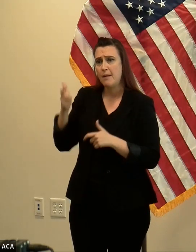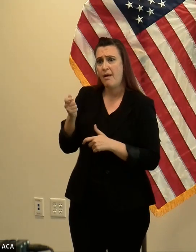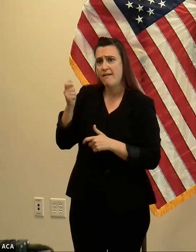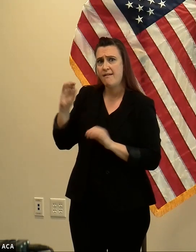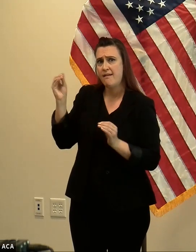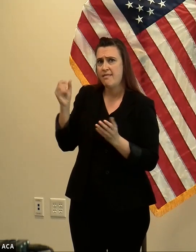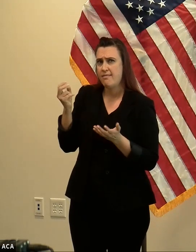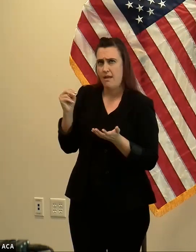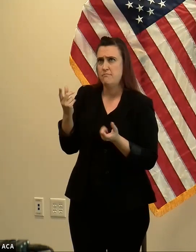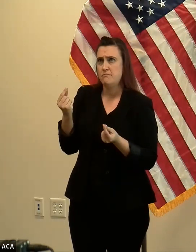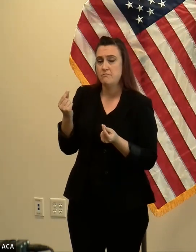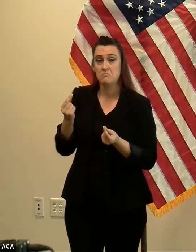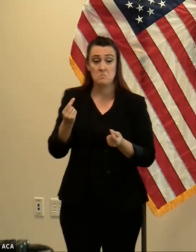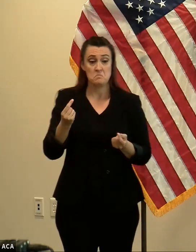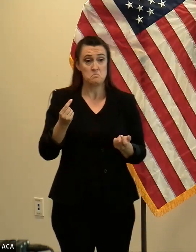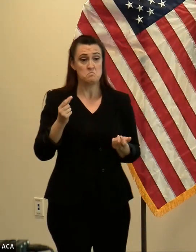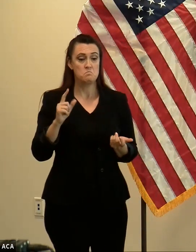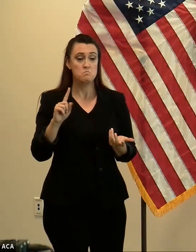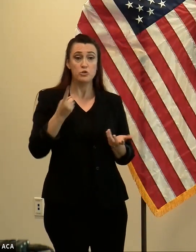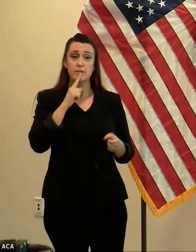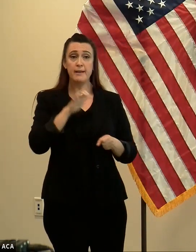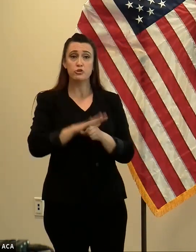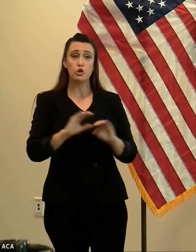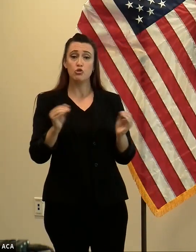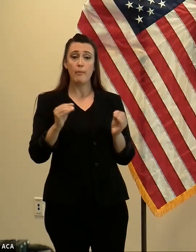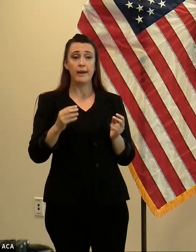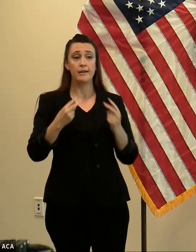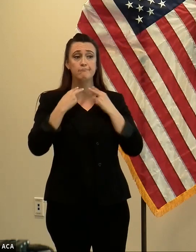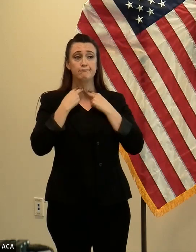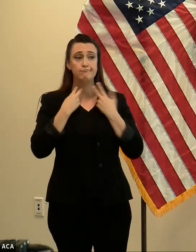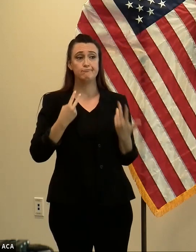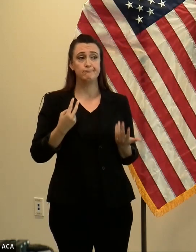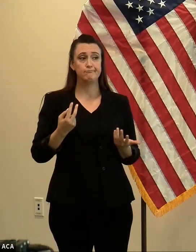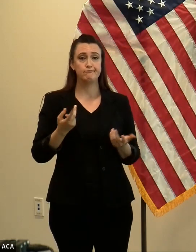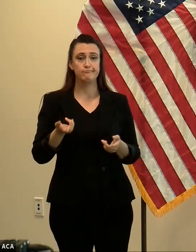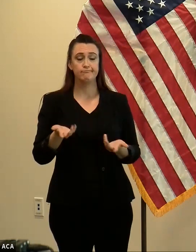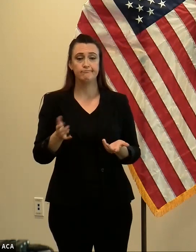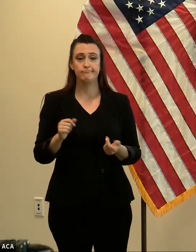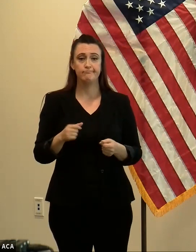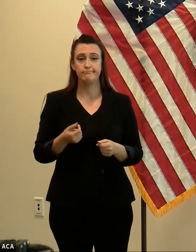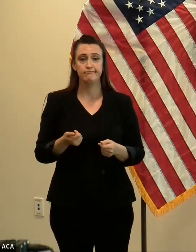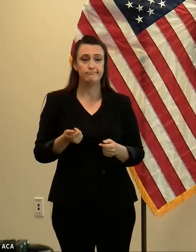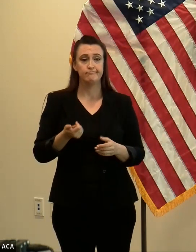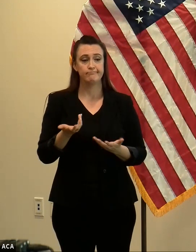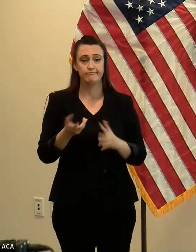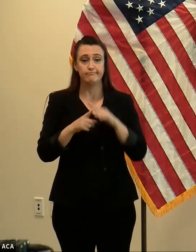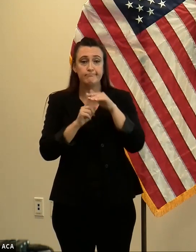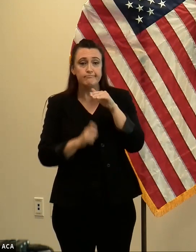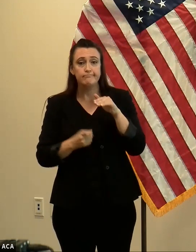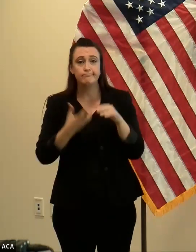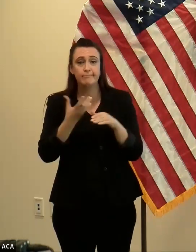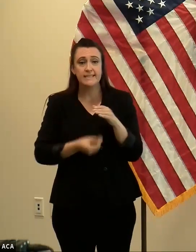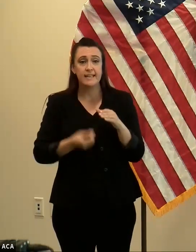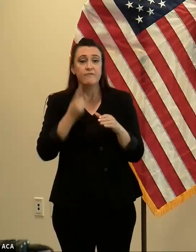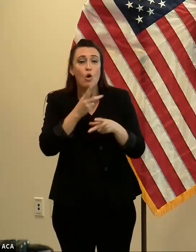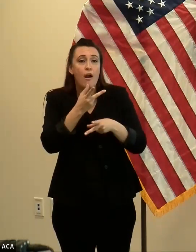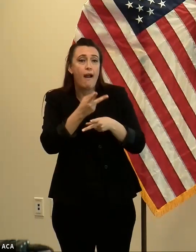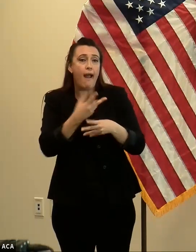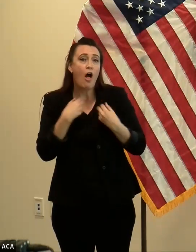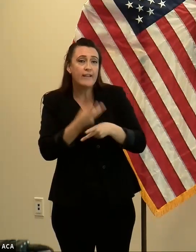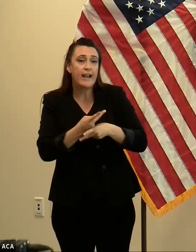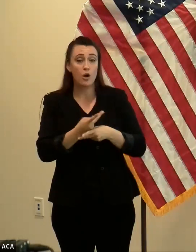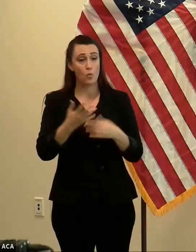We're going to make certain that nobody falls through the cracks in terms of healthcare. I mean, what we have